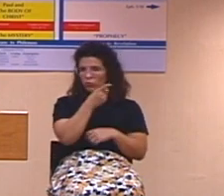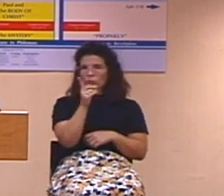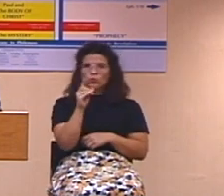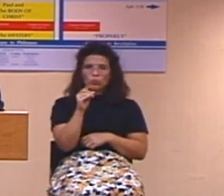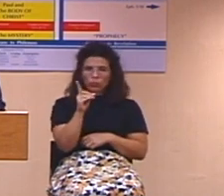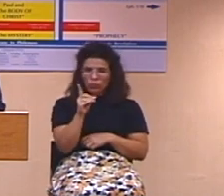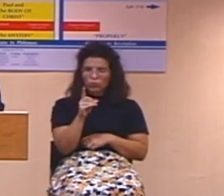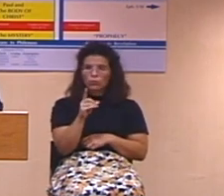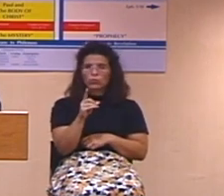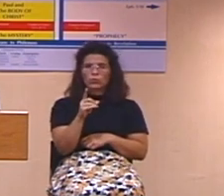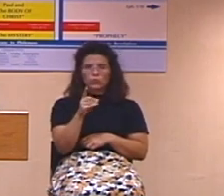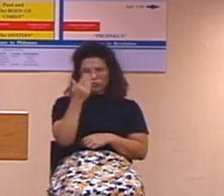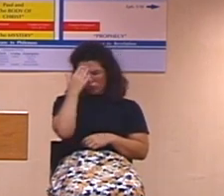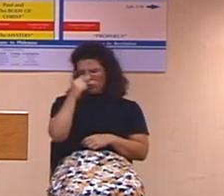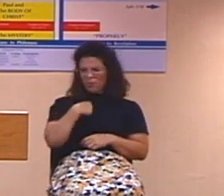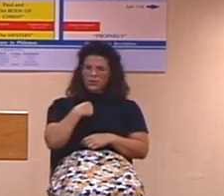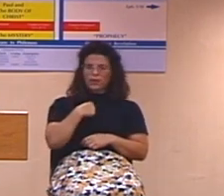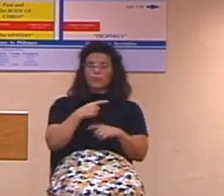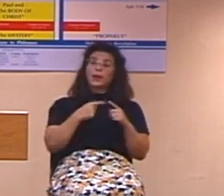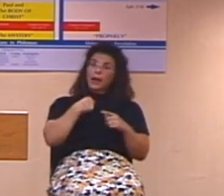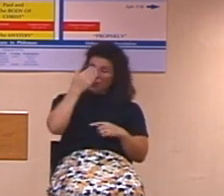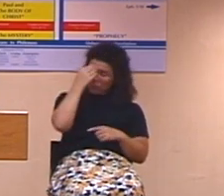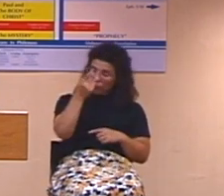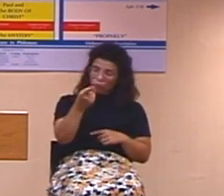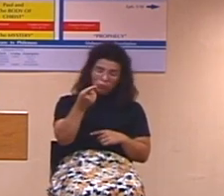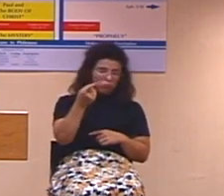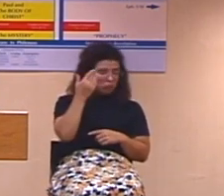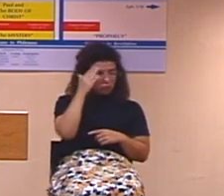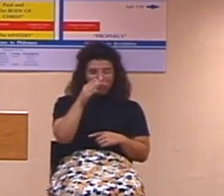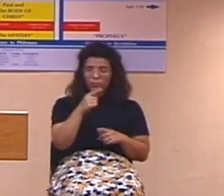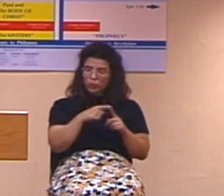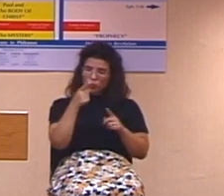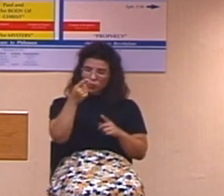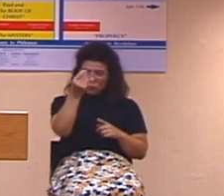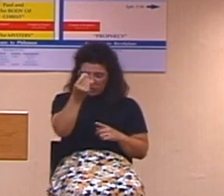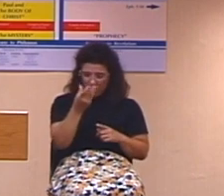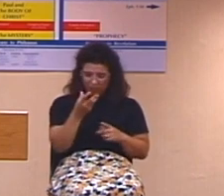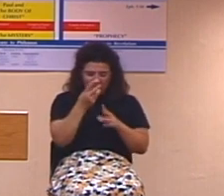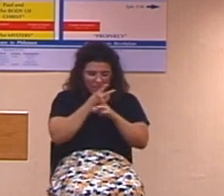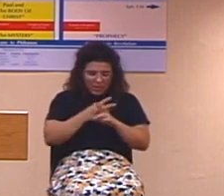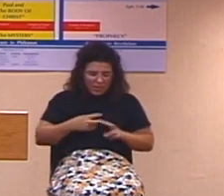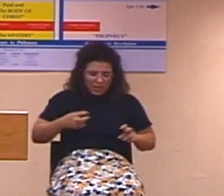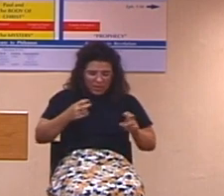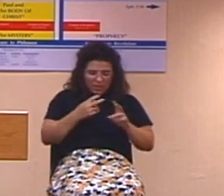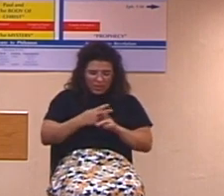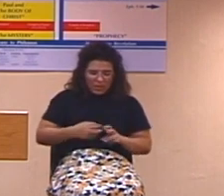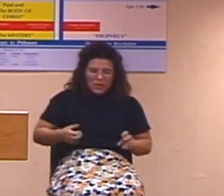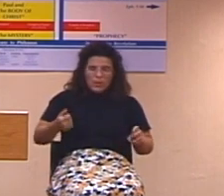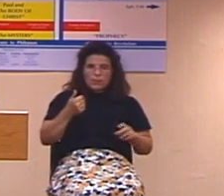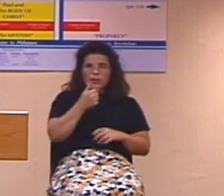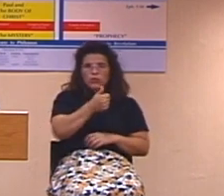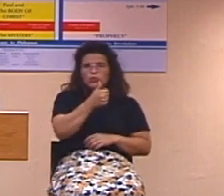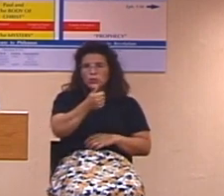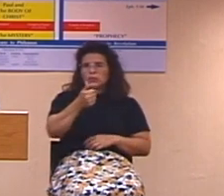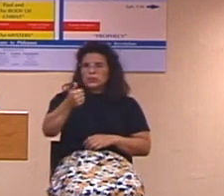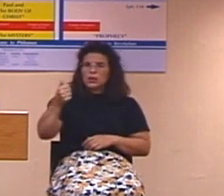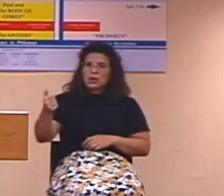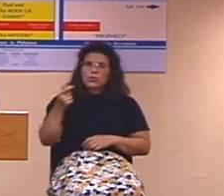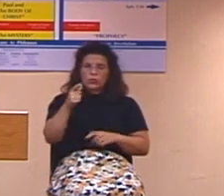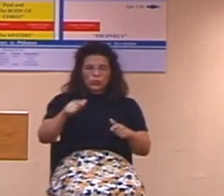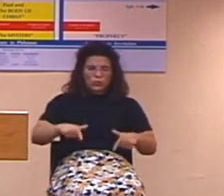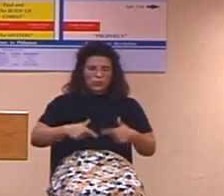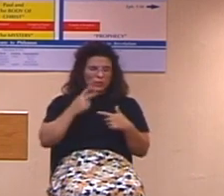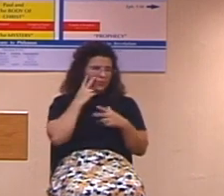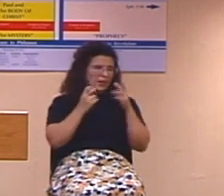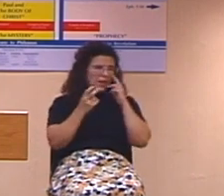Why? You don't know me. I don't know you, but I tell you what, you look at your own act, examine yourself, you look at your activity, and you live in doubt